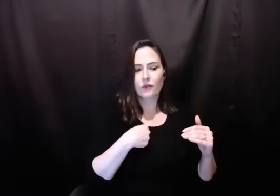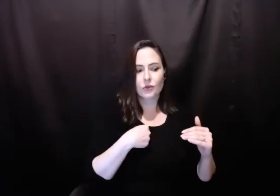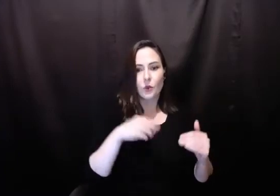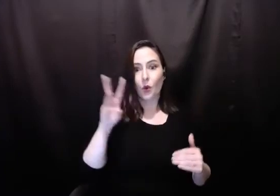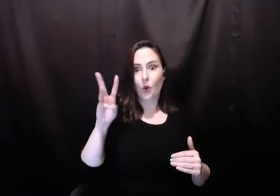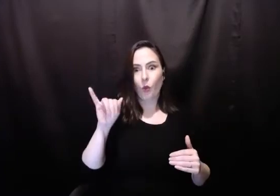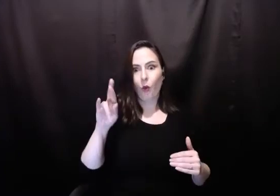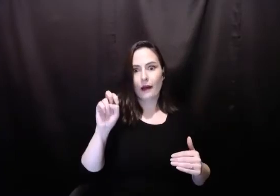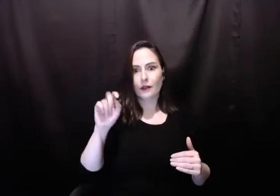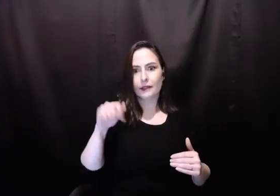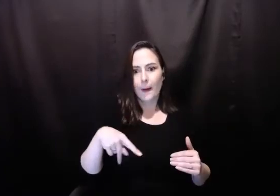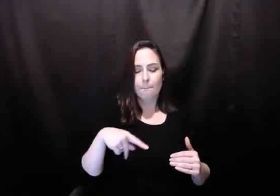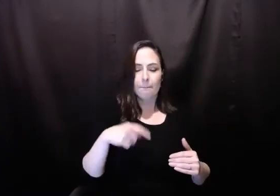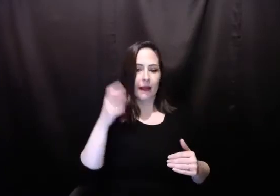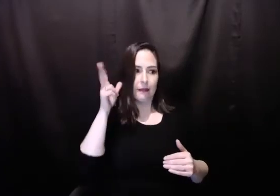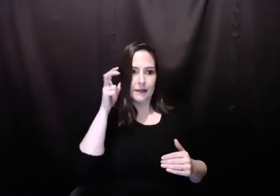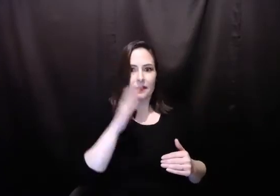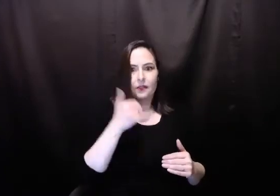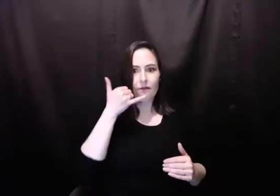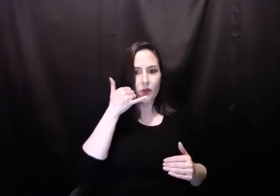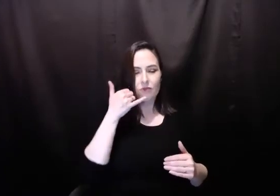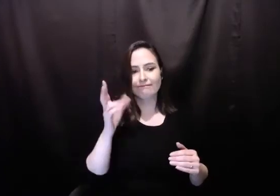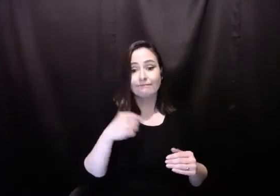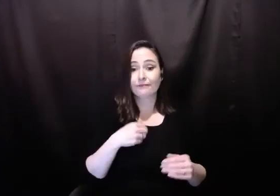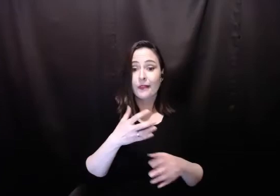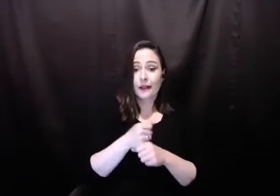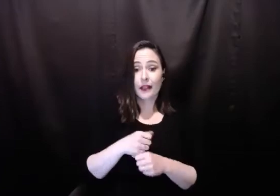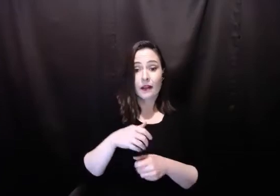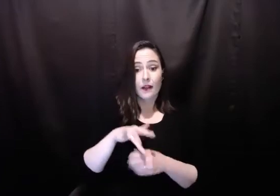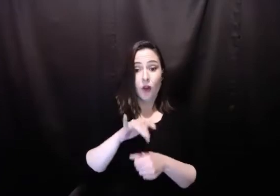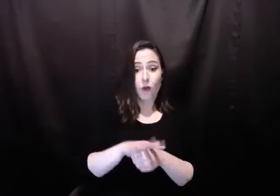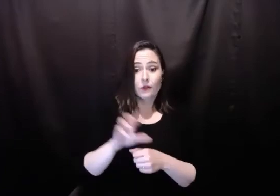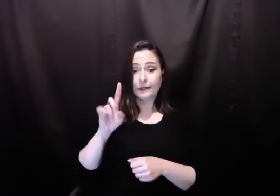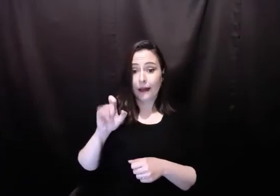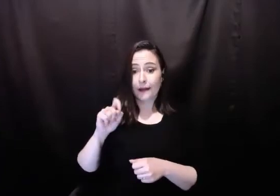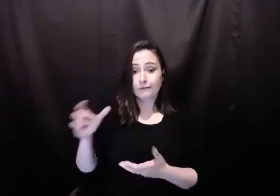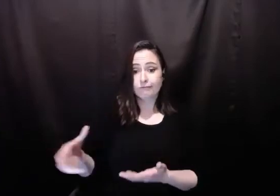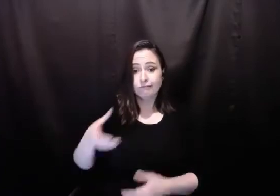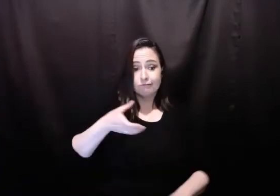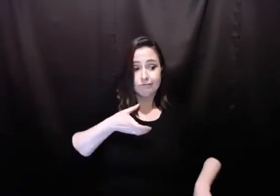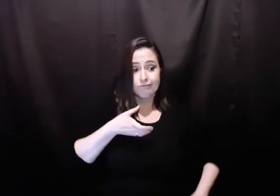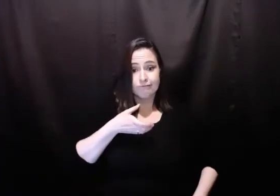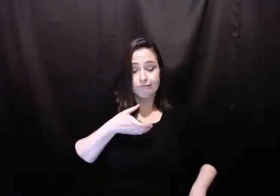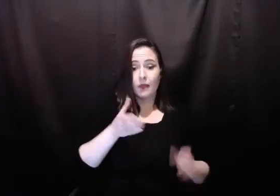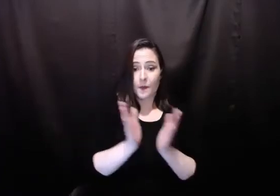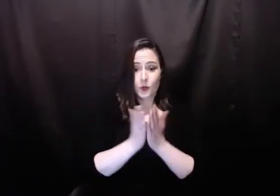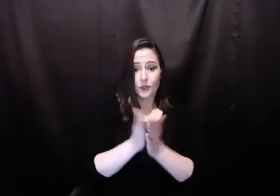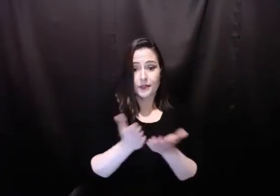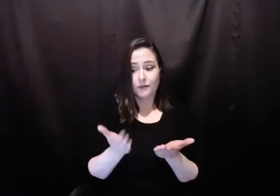book. I'd tell them to do the same. Let's get a Coke, Diet Coke, bring some of your schoolwork. And we'd just sit in court and wait for our